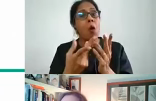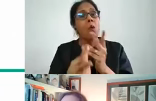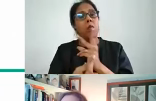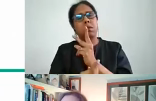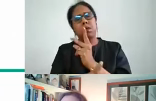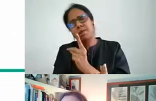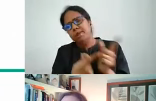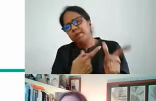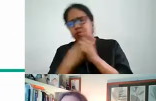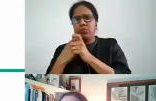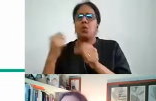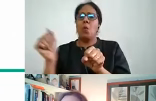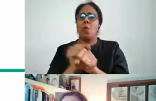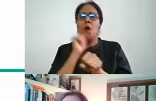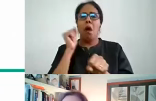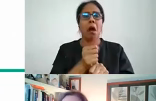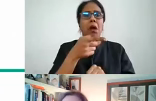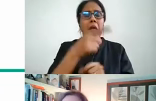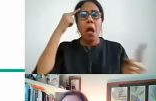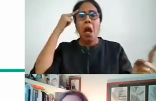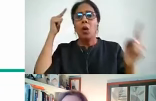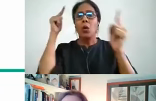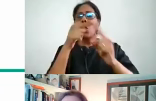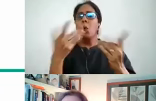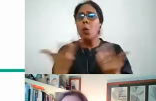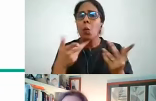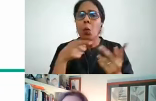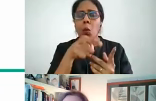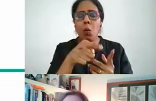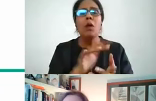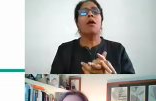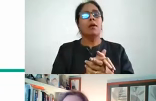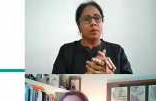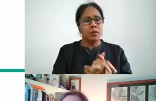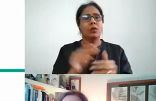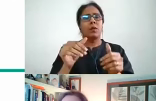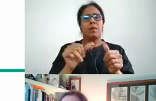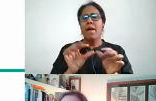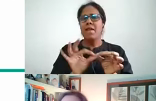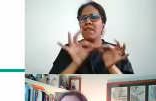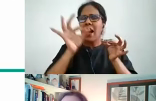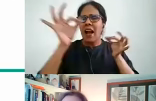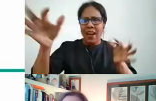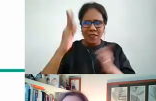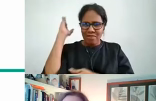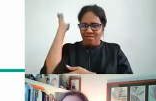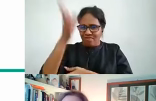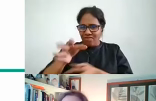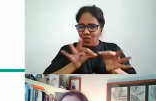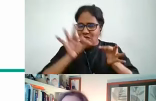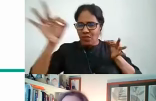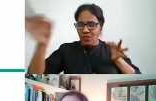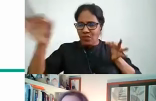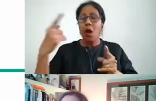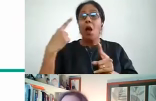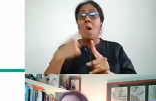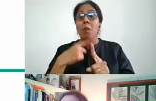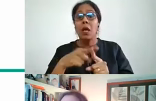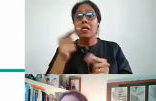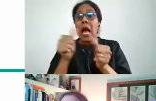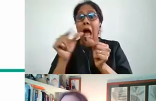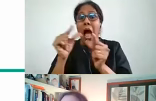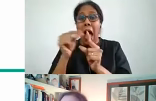The goal, again, to increase both throughput and range for a number of often high-value applications.